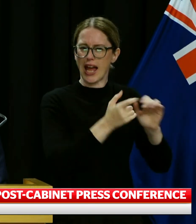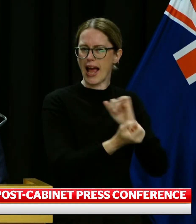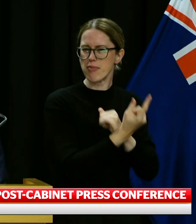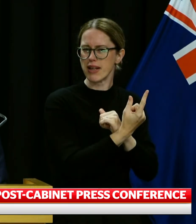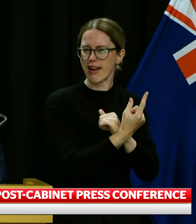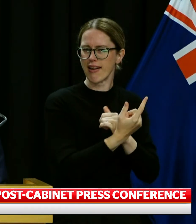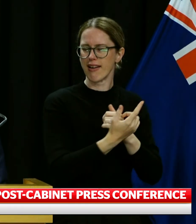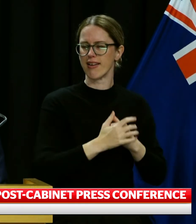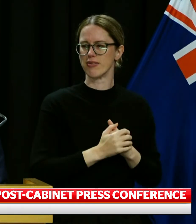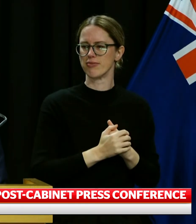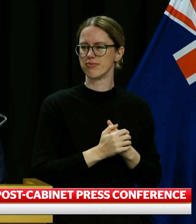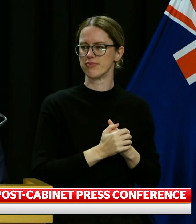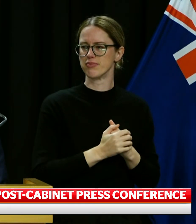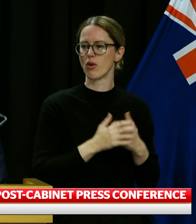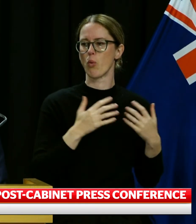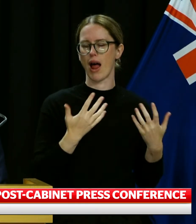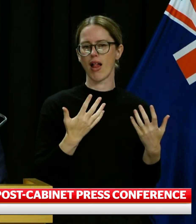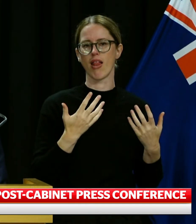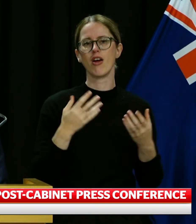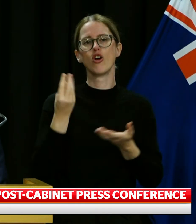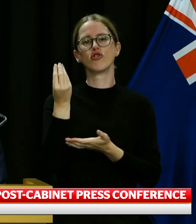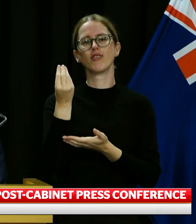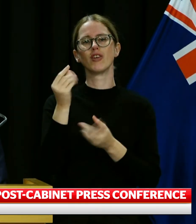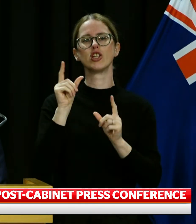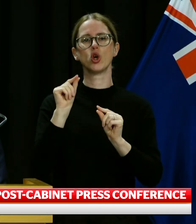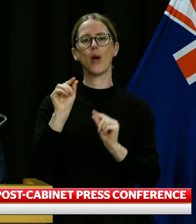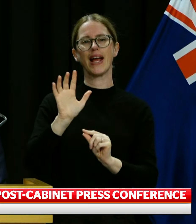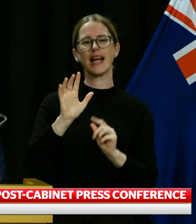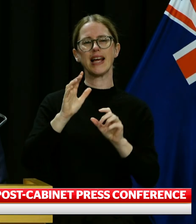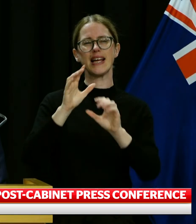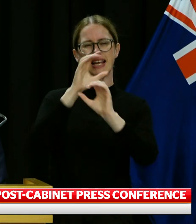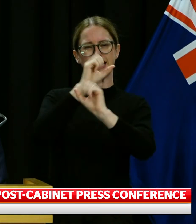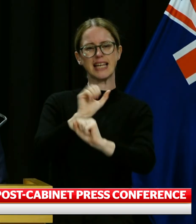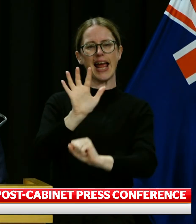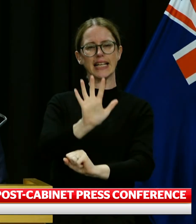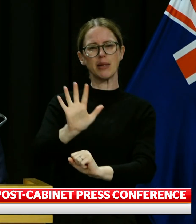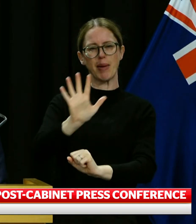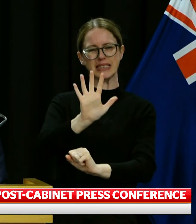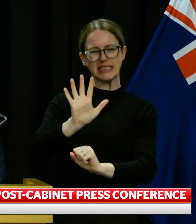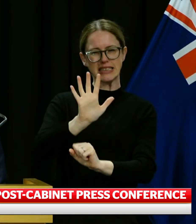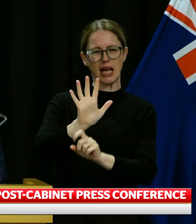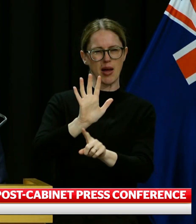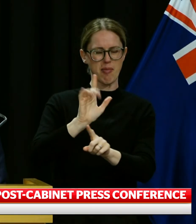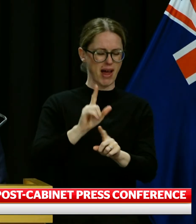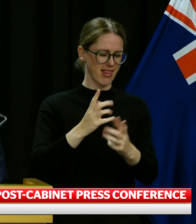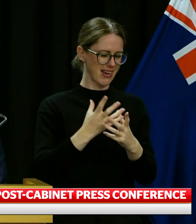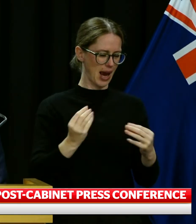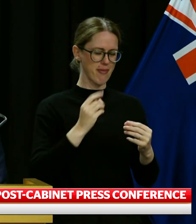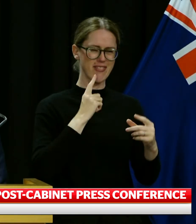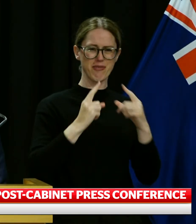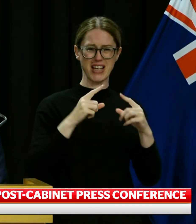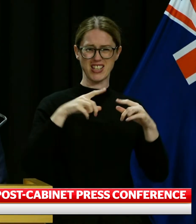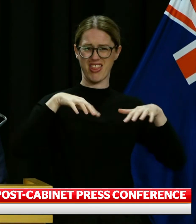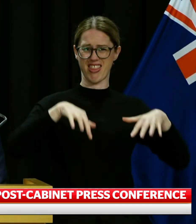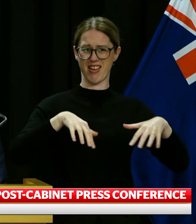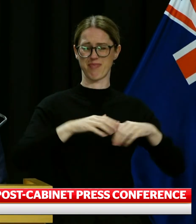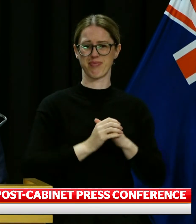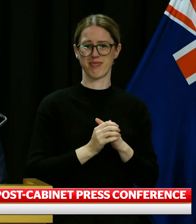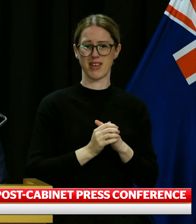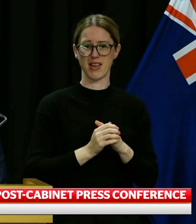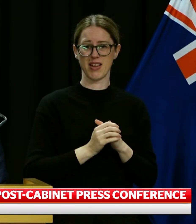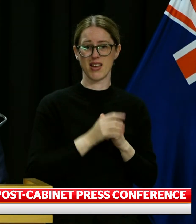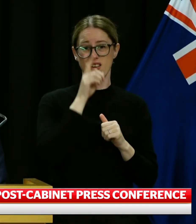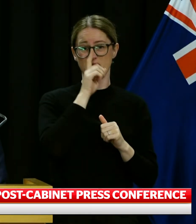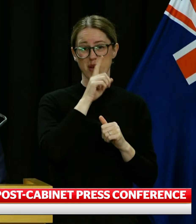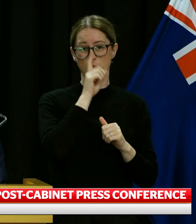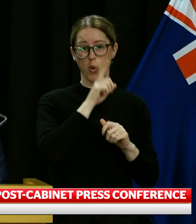apart from in the estimates, you can set very basic targets, obviously, but there's still a massive gap there, and that's the left. People on the